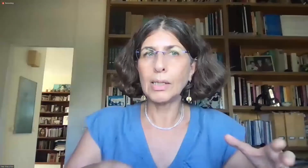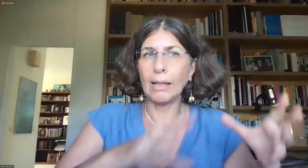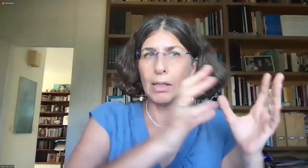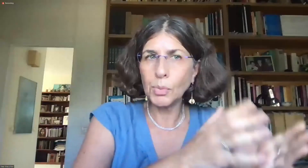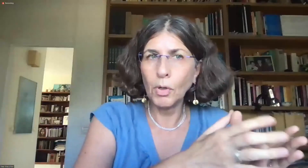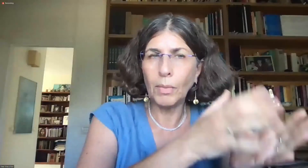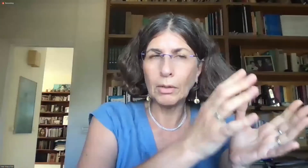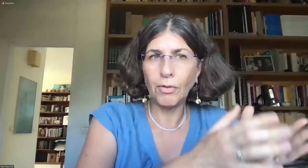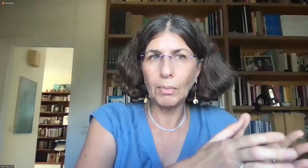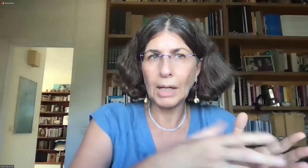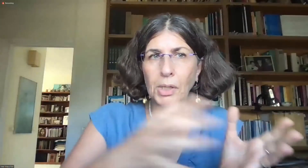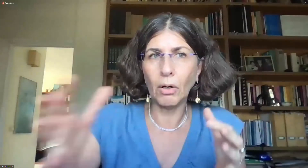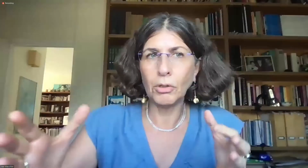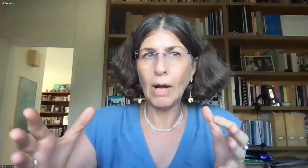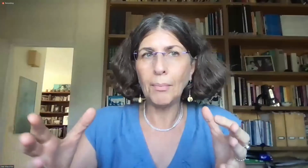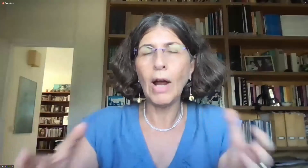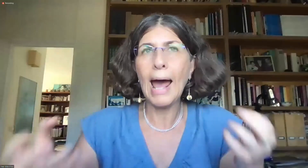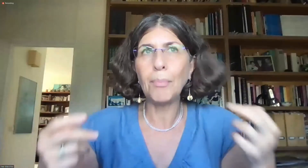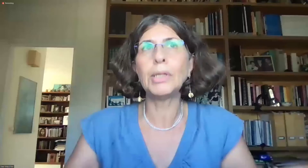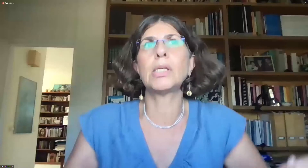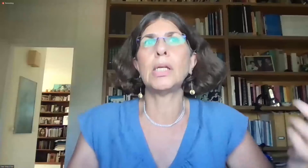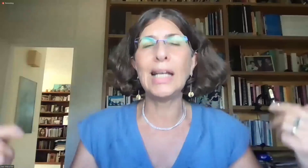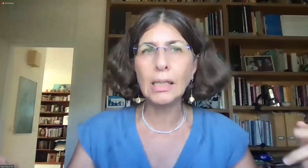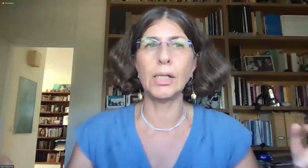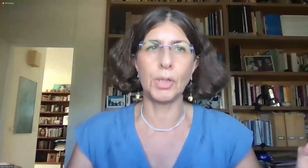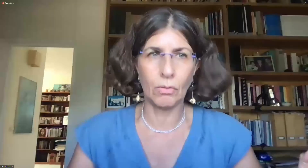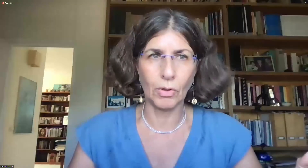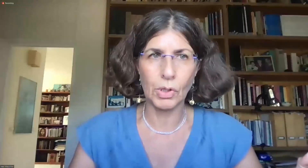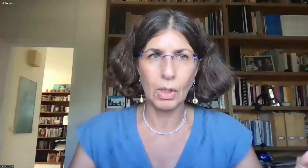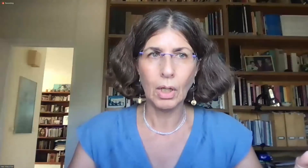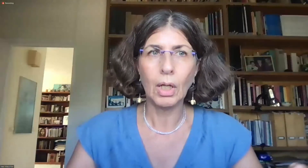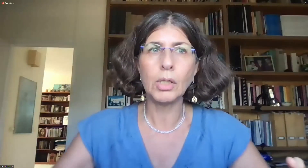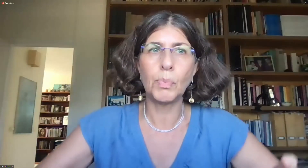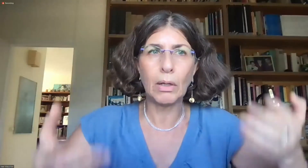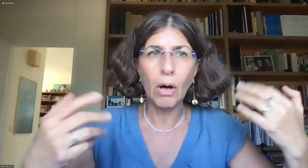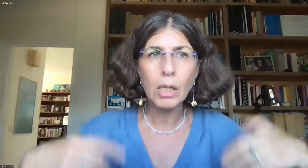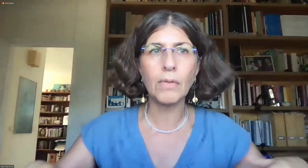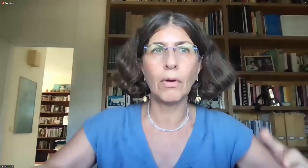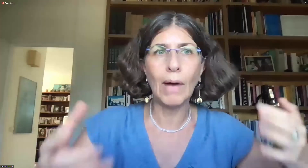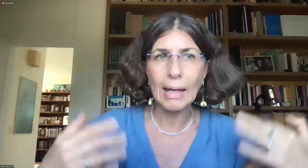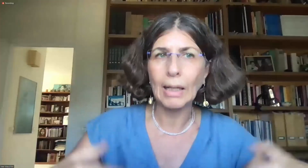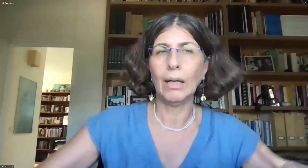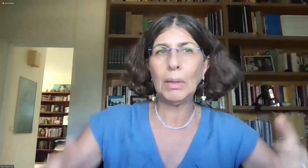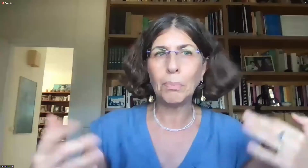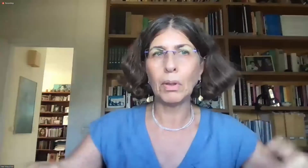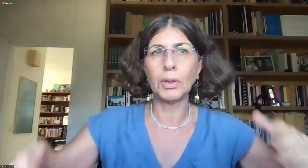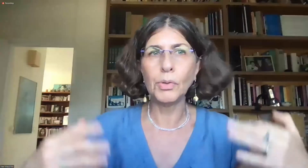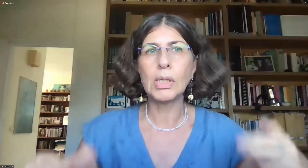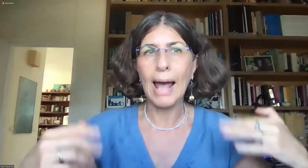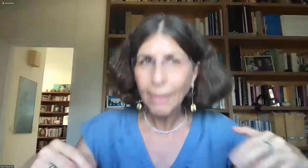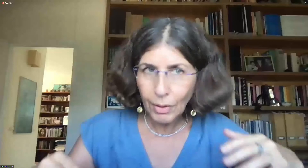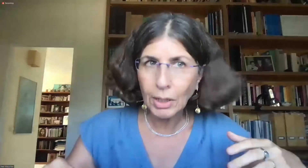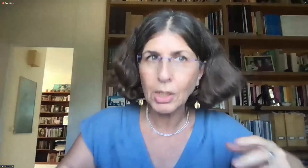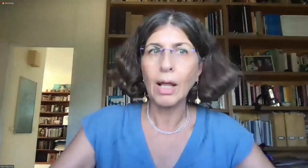saying is that this movement from lexicon to grammar happens in discourse. It is because of the way people